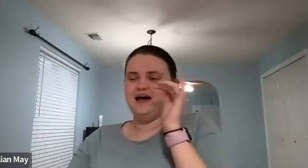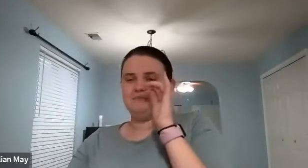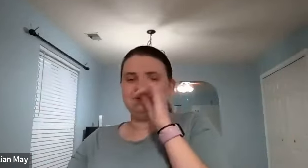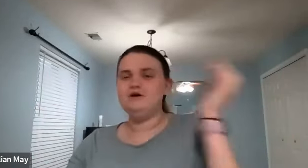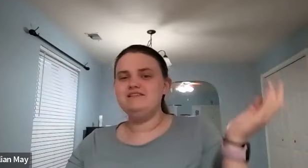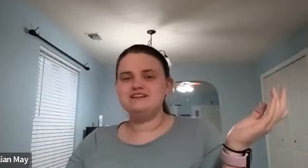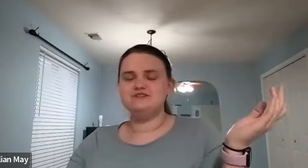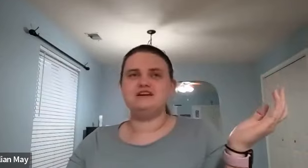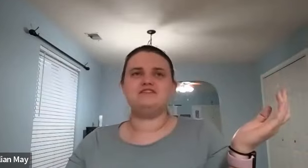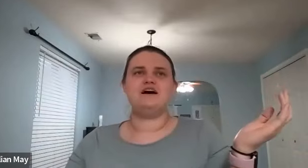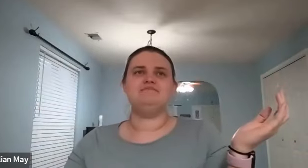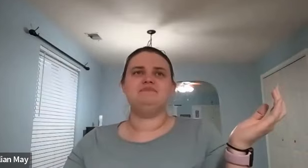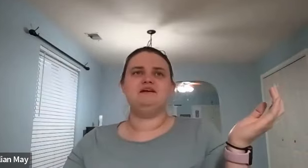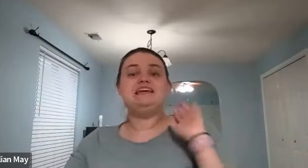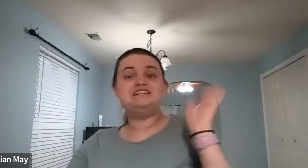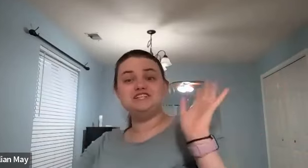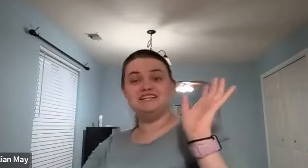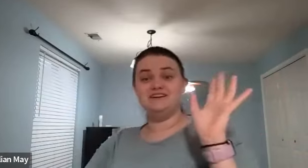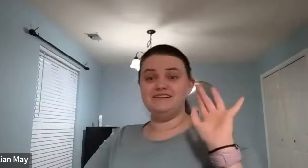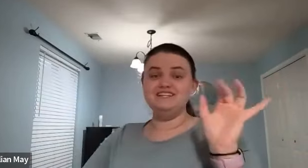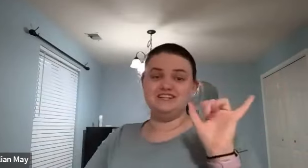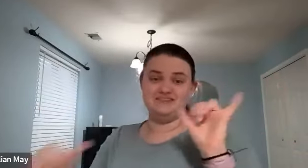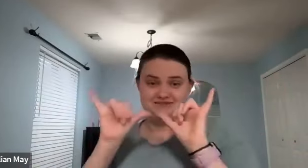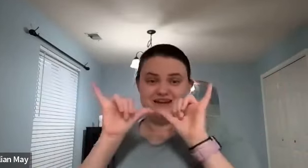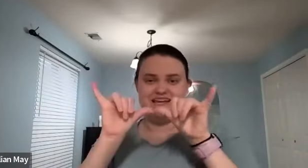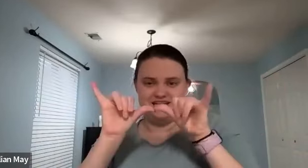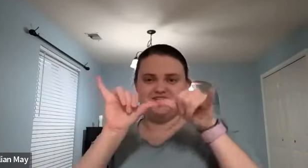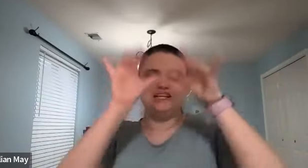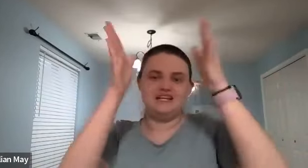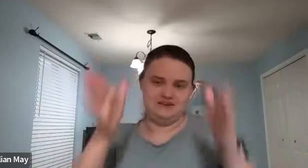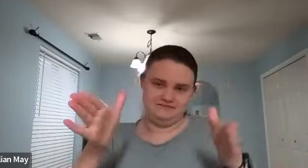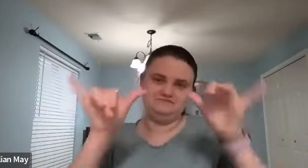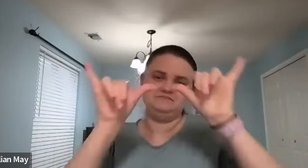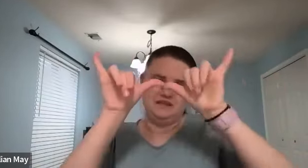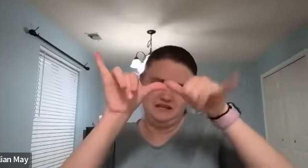I totally lost my train of thought. Engineer, that's right, engineer.